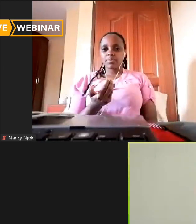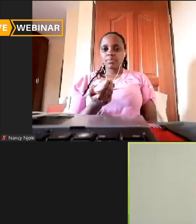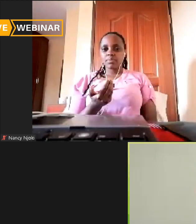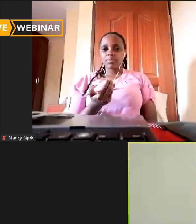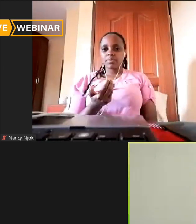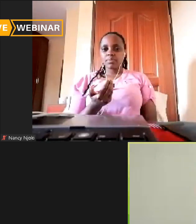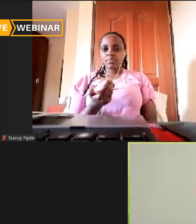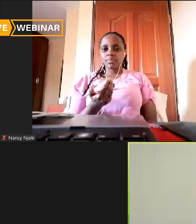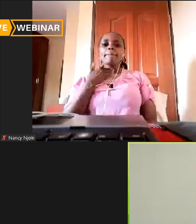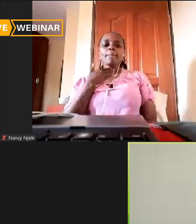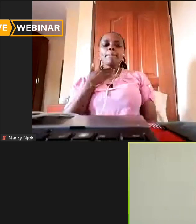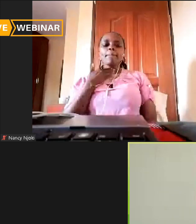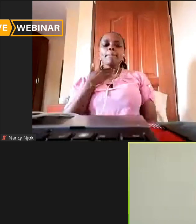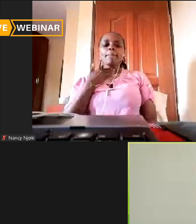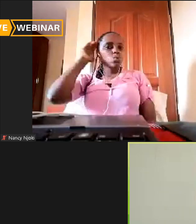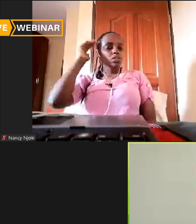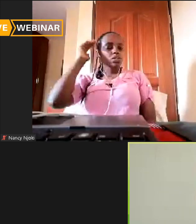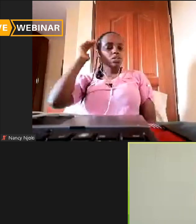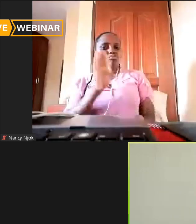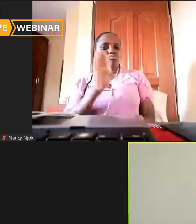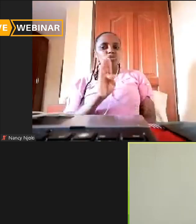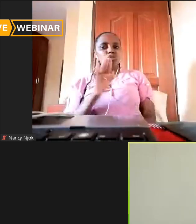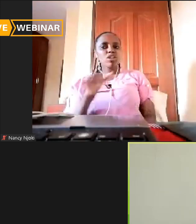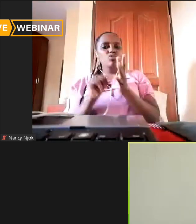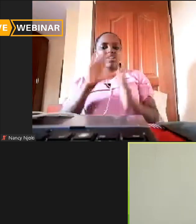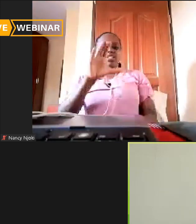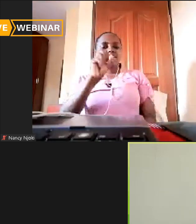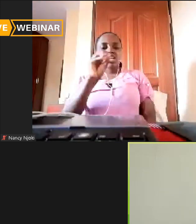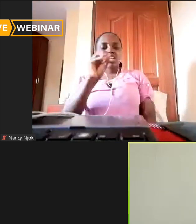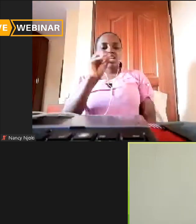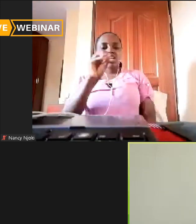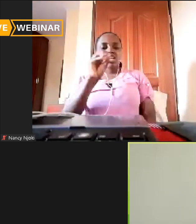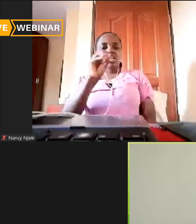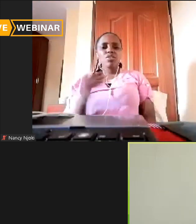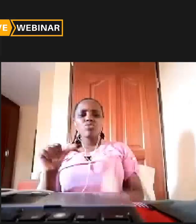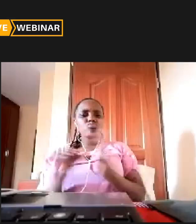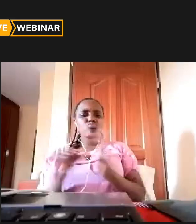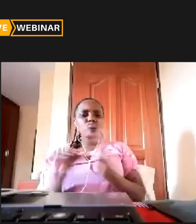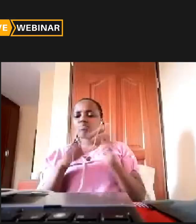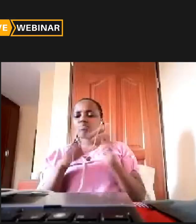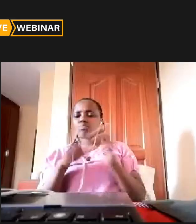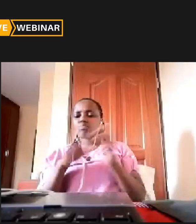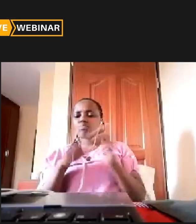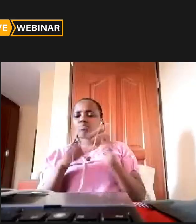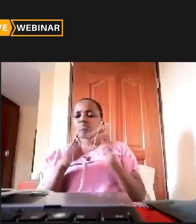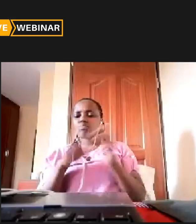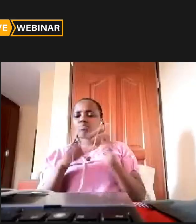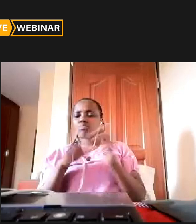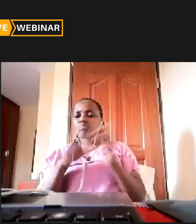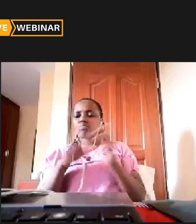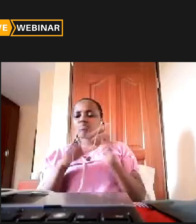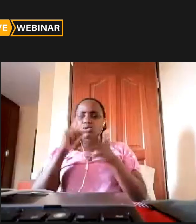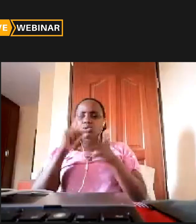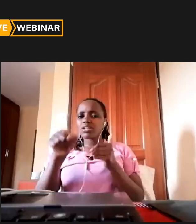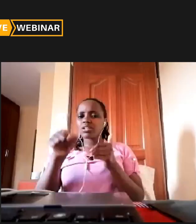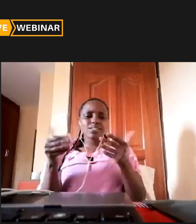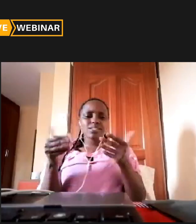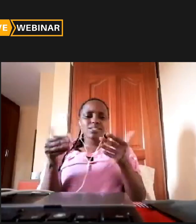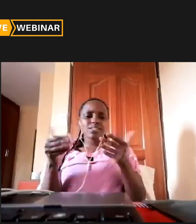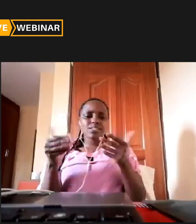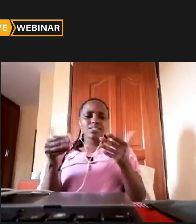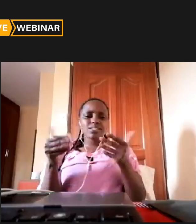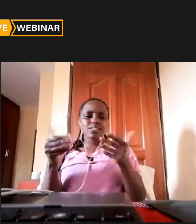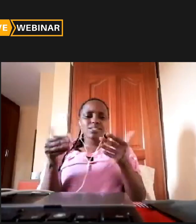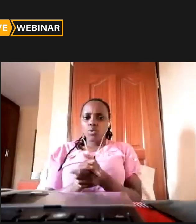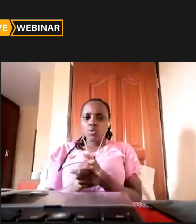we want to hear from Botswana, CSOs. What is the holdup? What is the challenge? How are we dealing with this? So we have